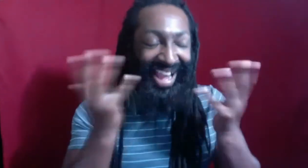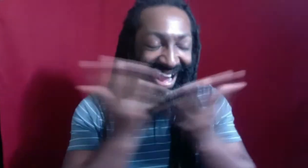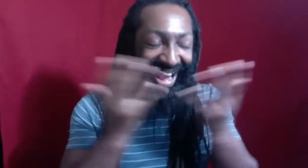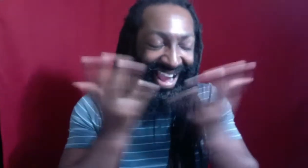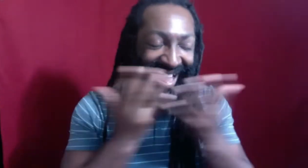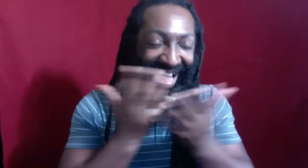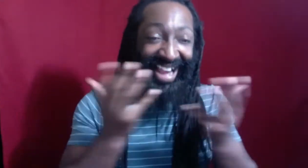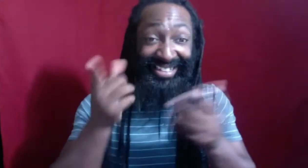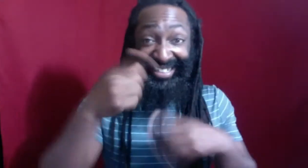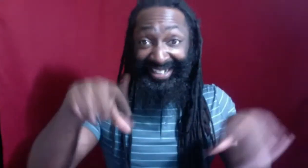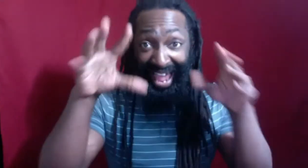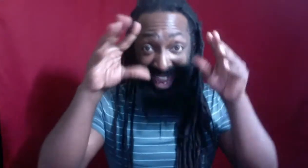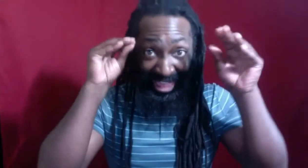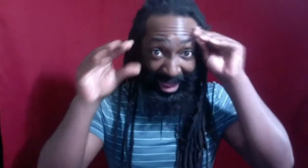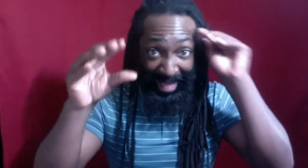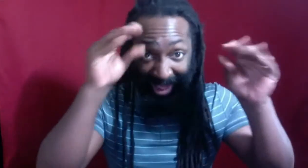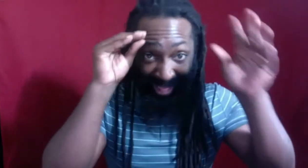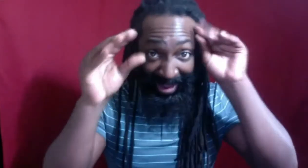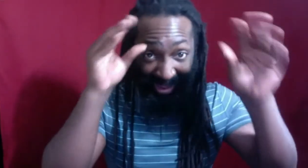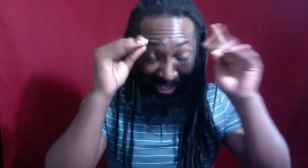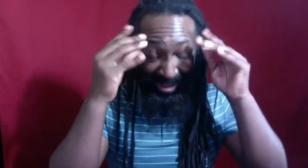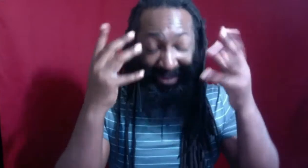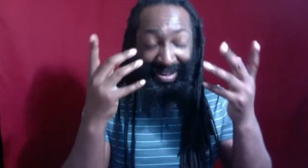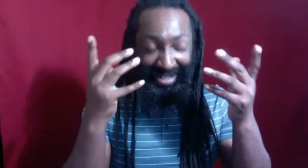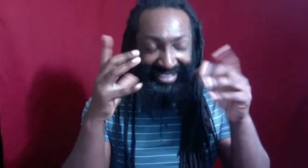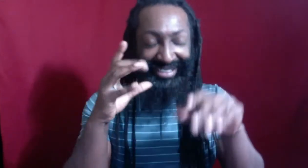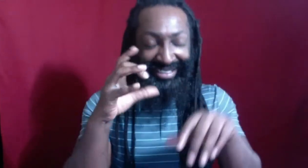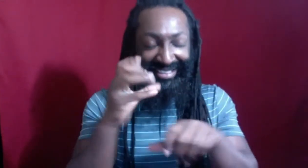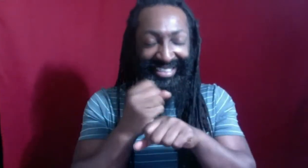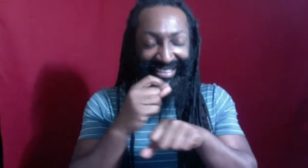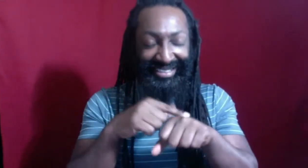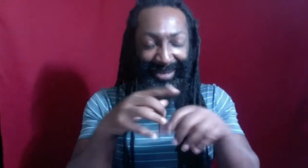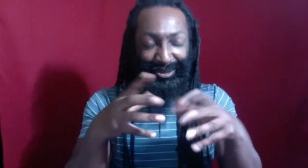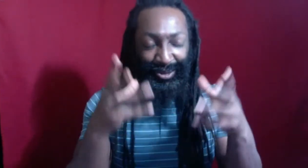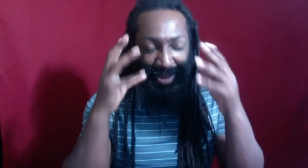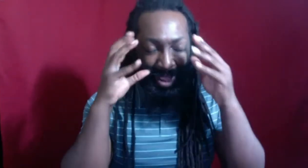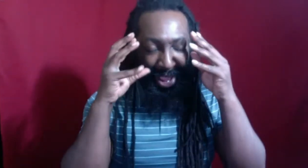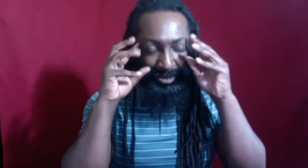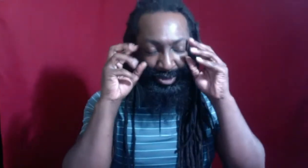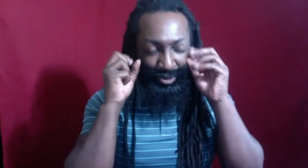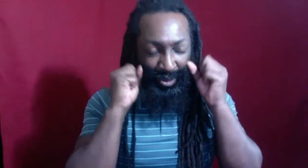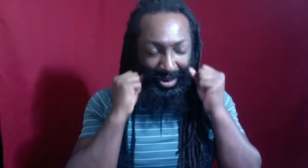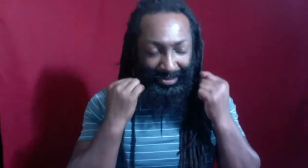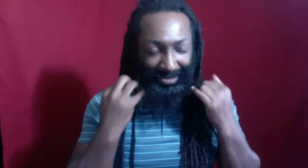Wow, wow. Did y'all learn today?